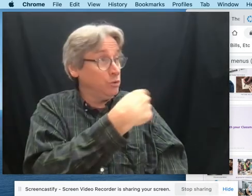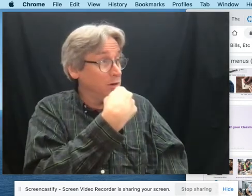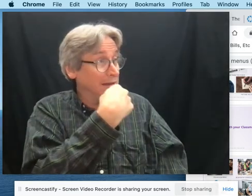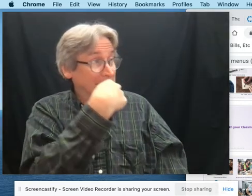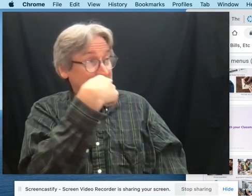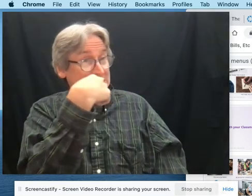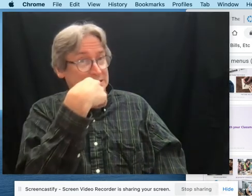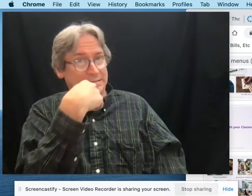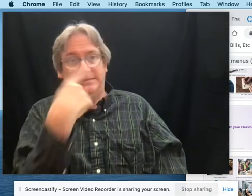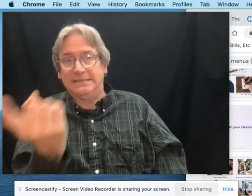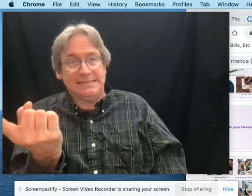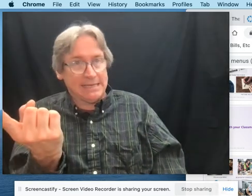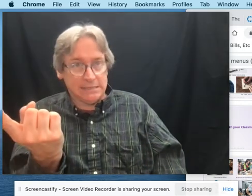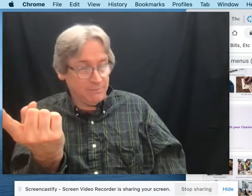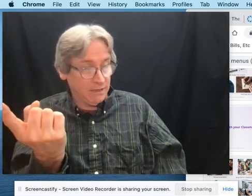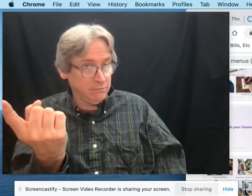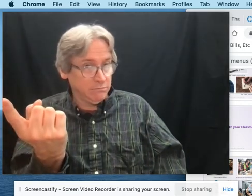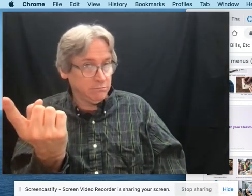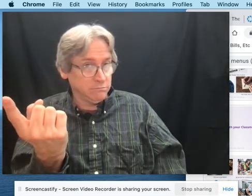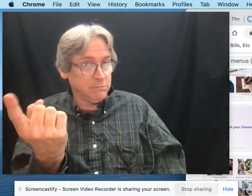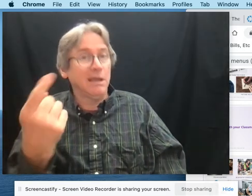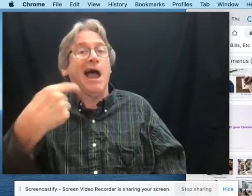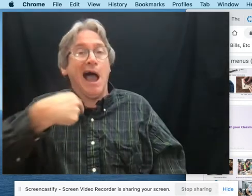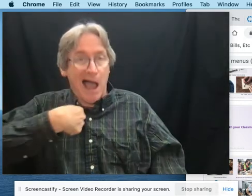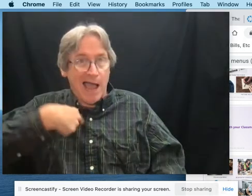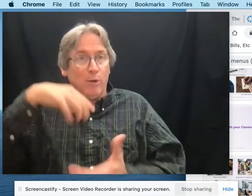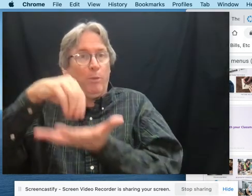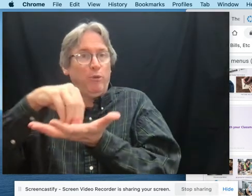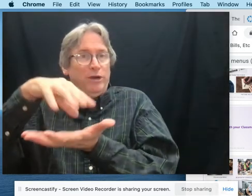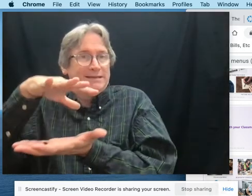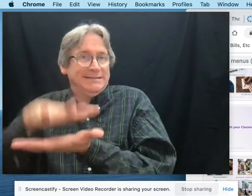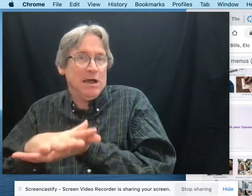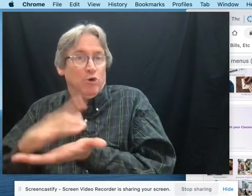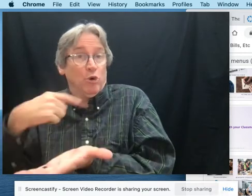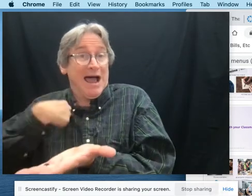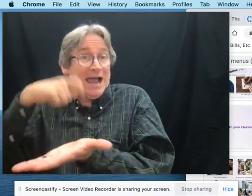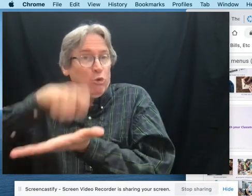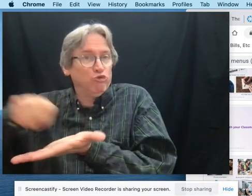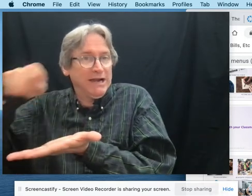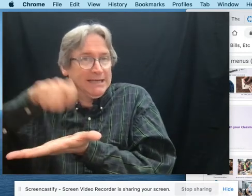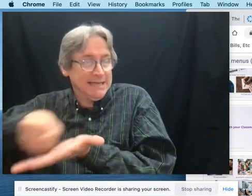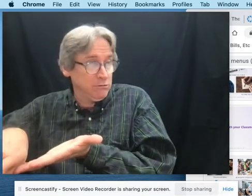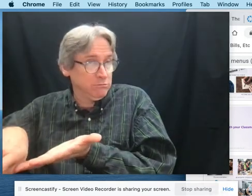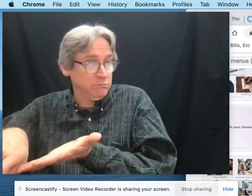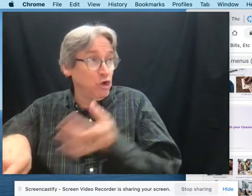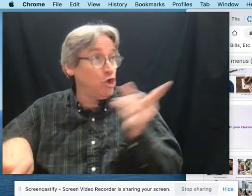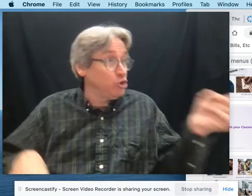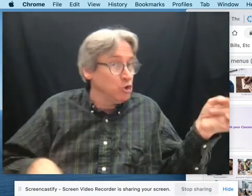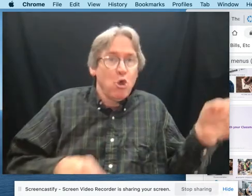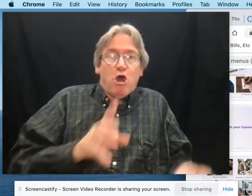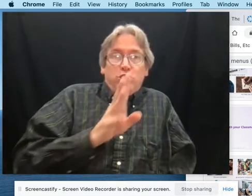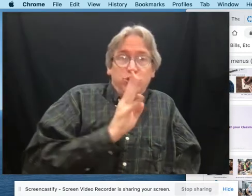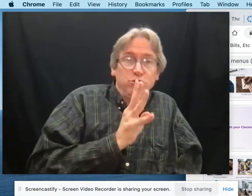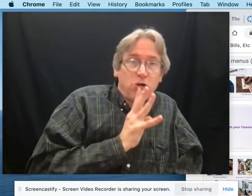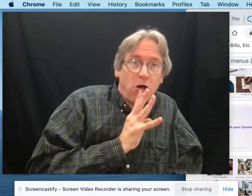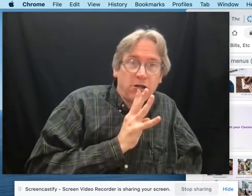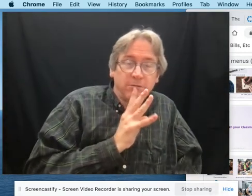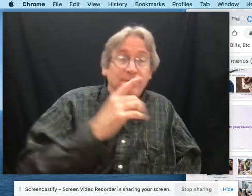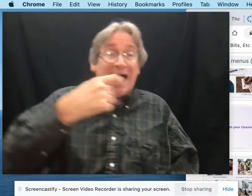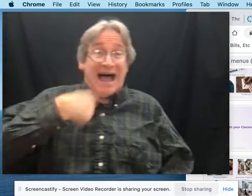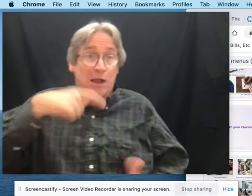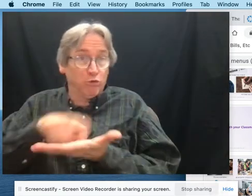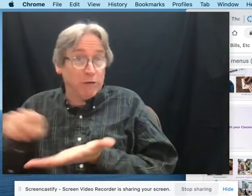you say something, I will put it down or I will write it down. You